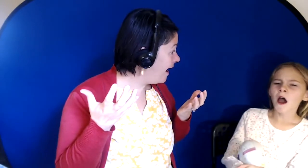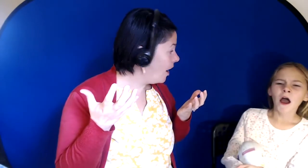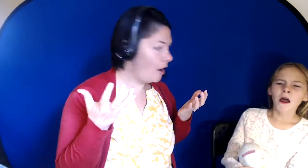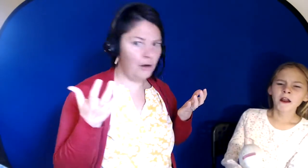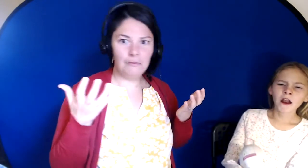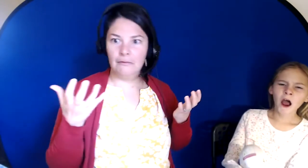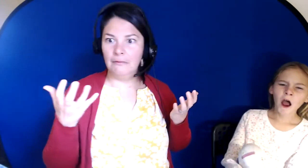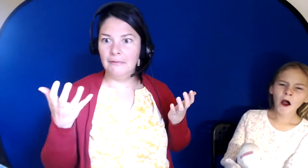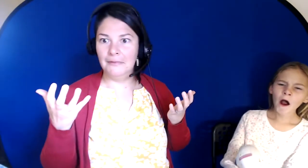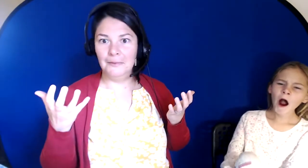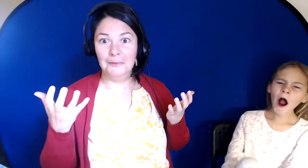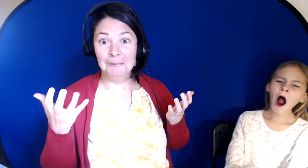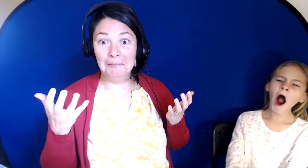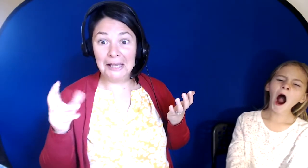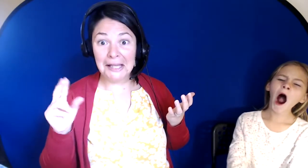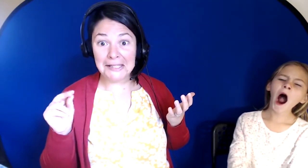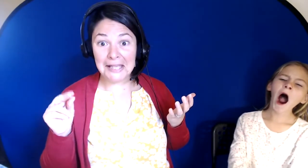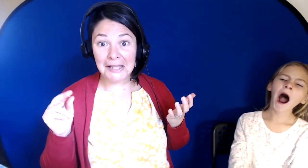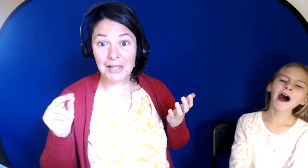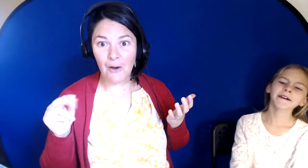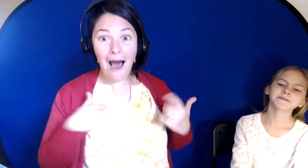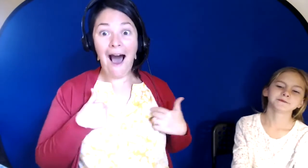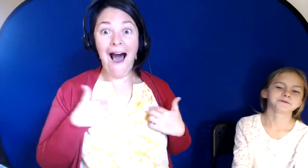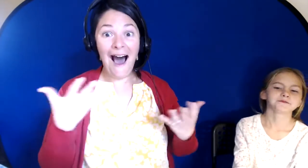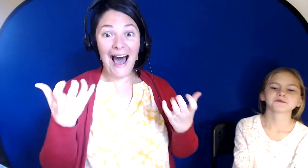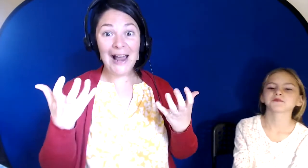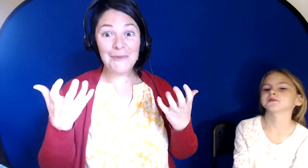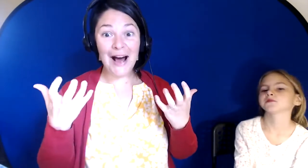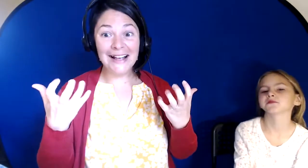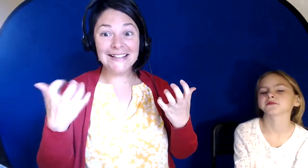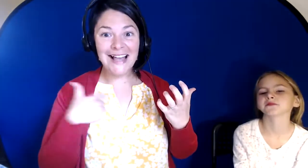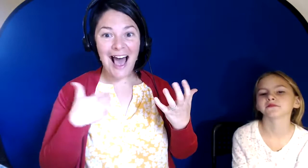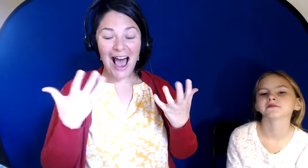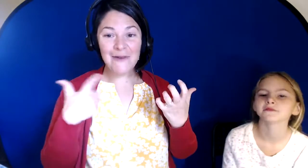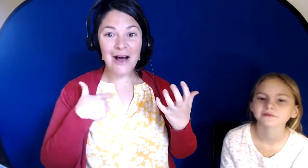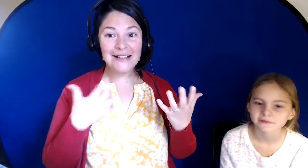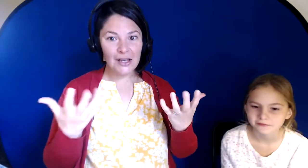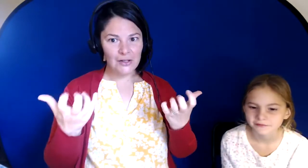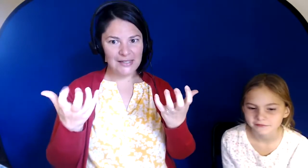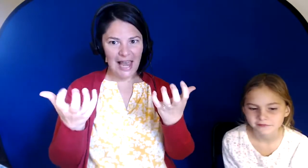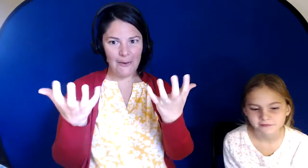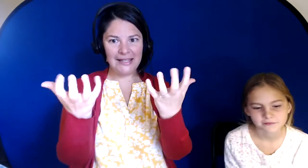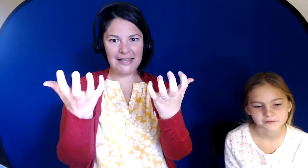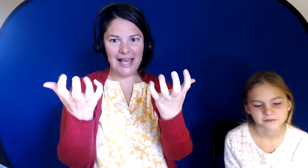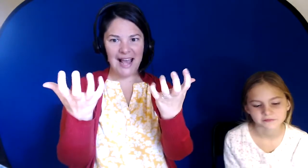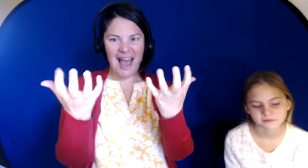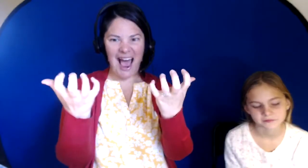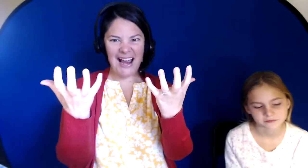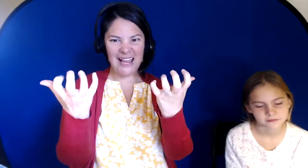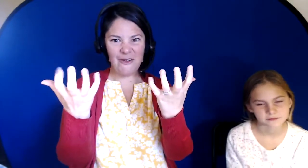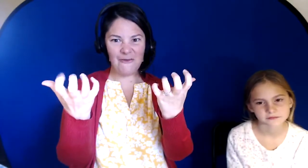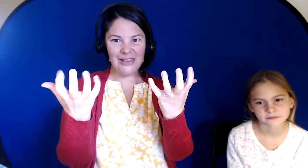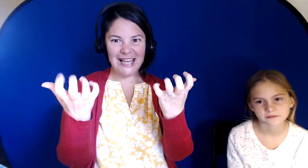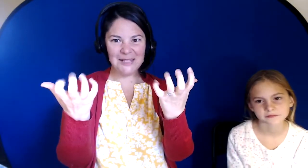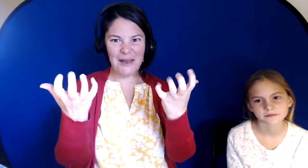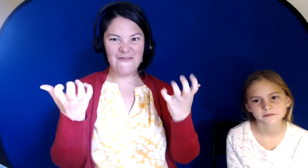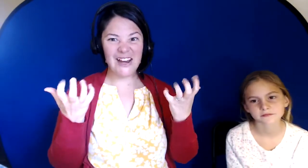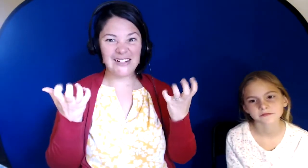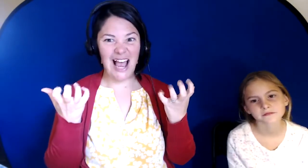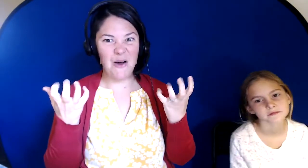Oh, Mila said no. I want. Do you see how I did that? I even flexed my fingers. I want